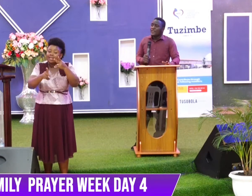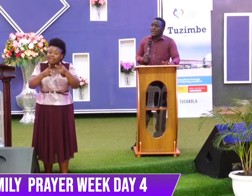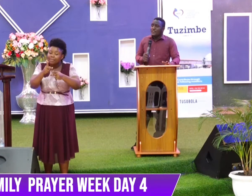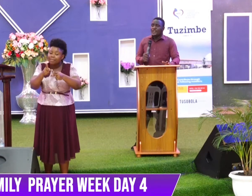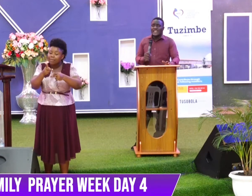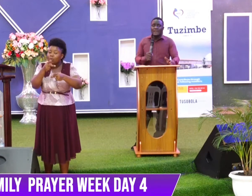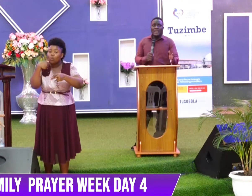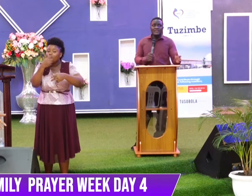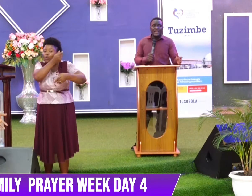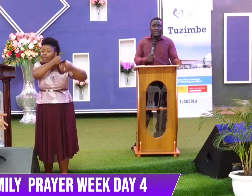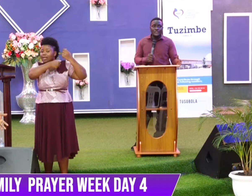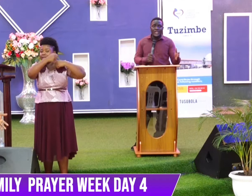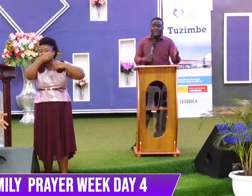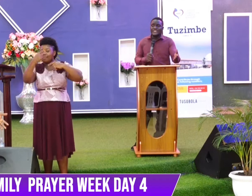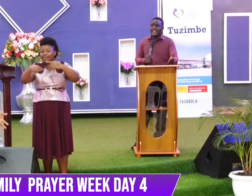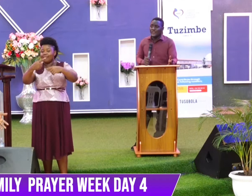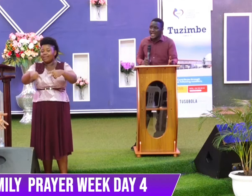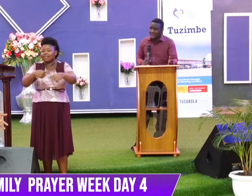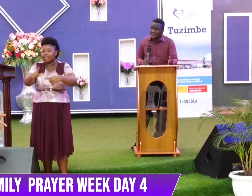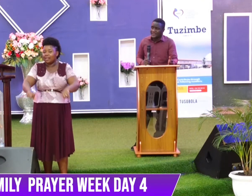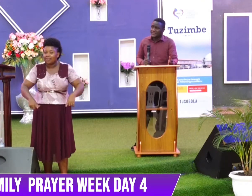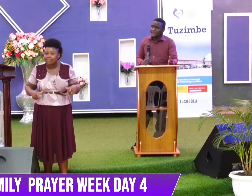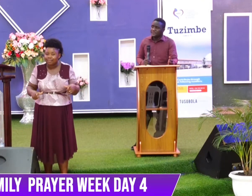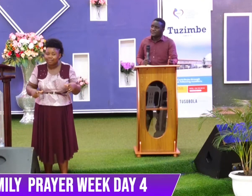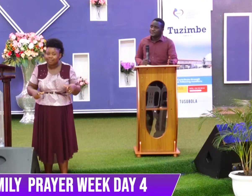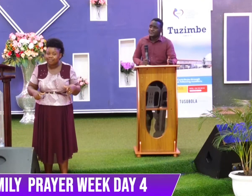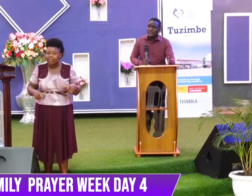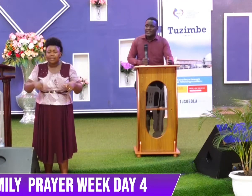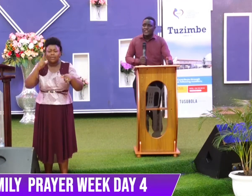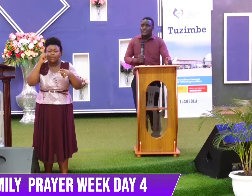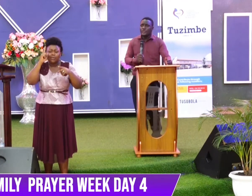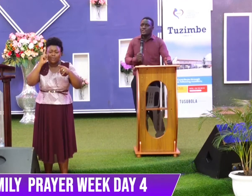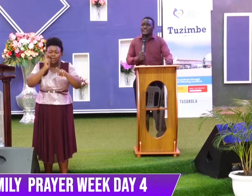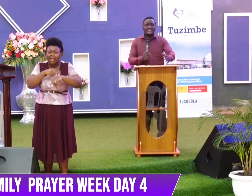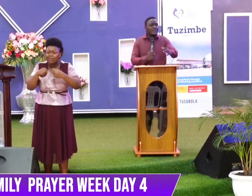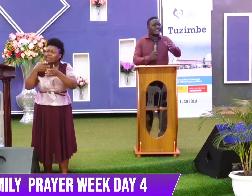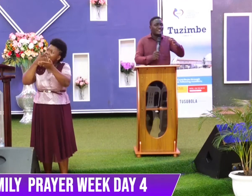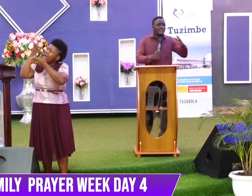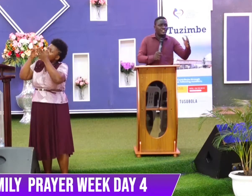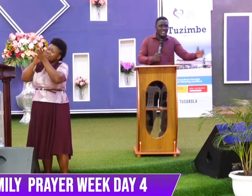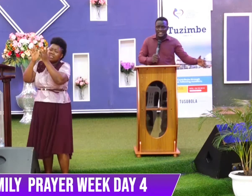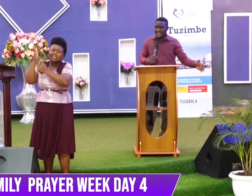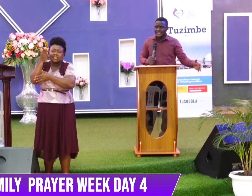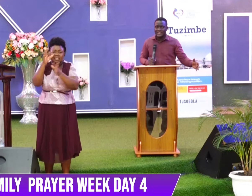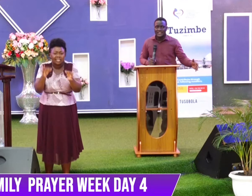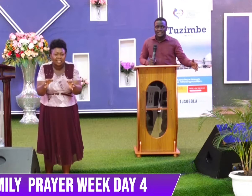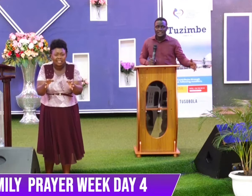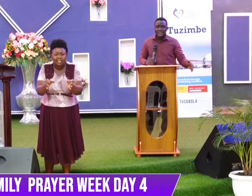are the men that are going to inherit eternal life. Yes, you will not tell such to